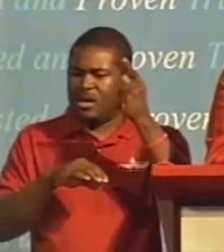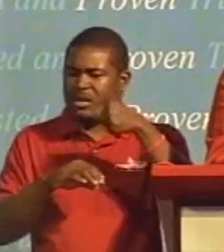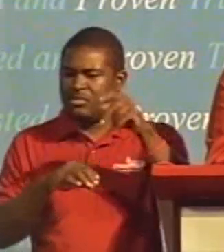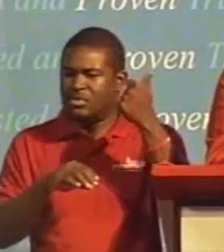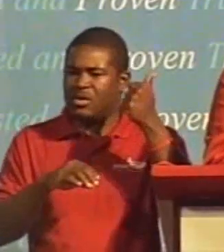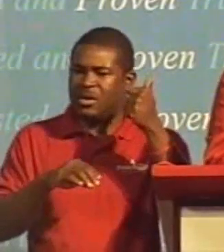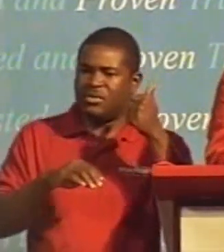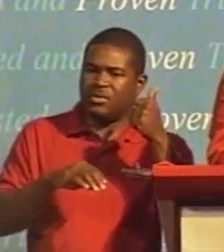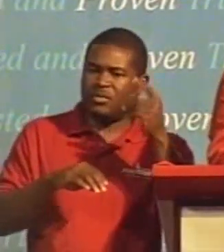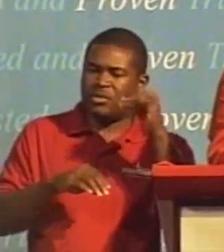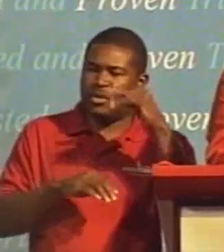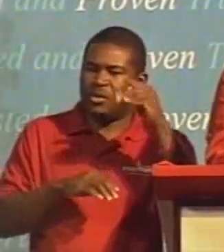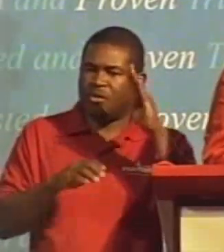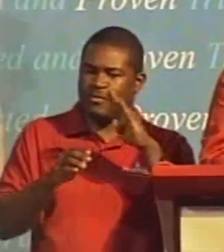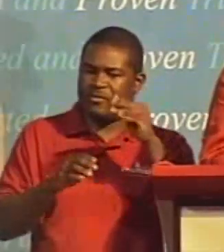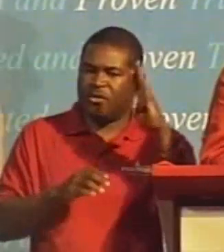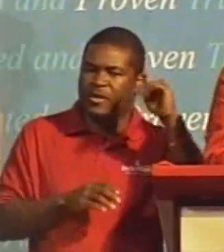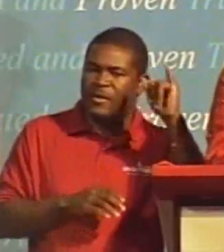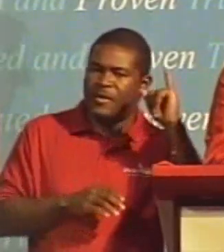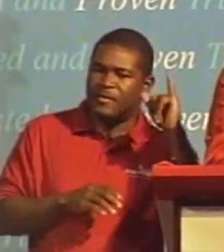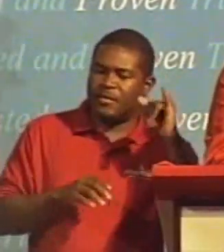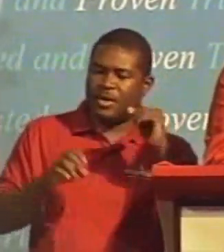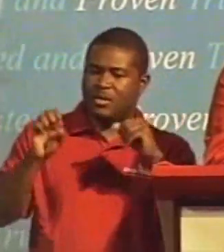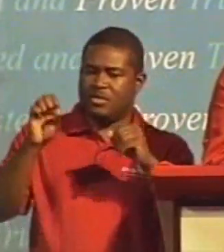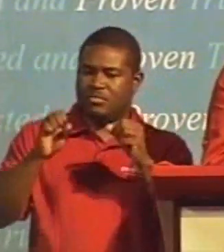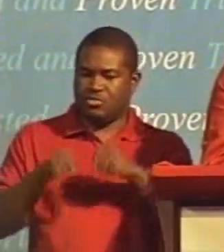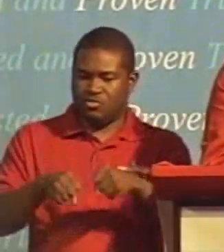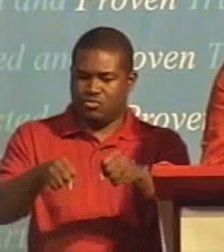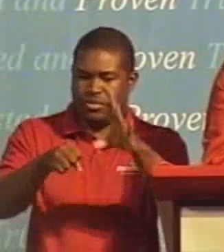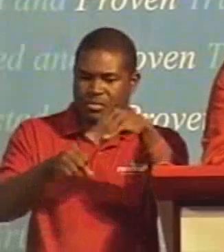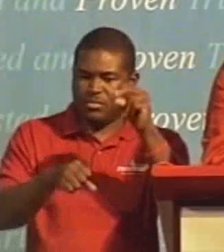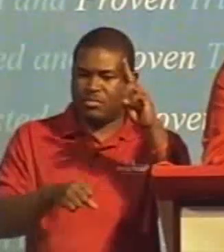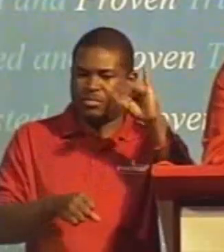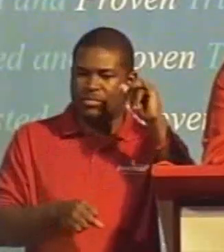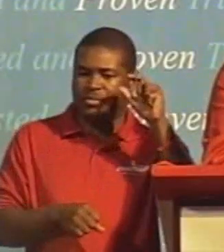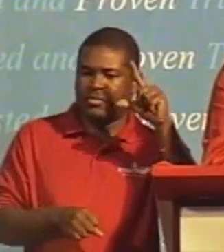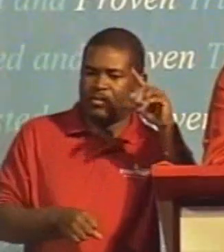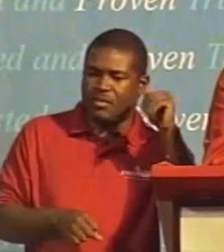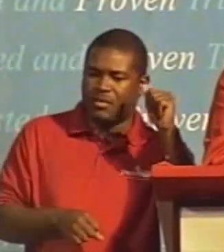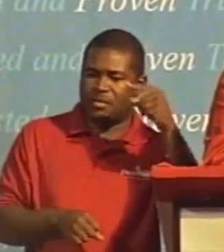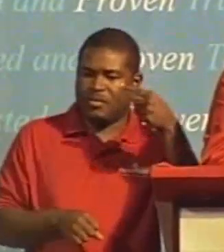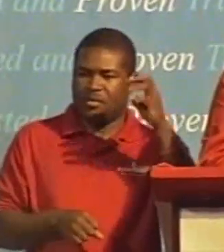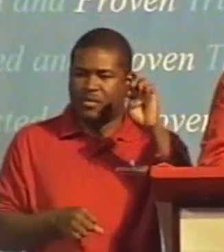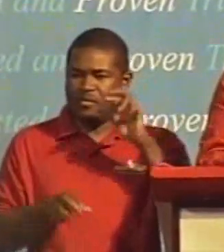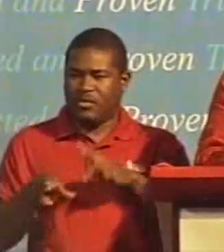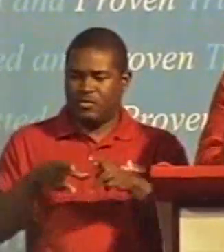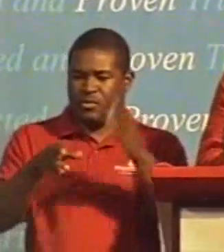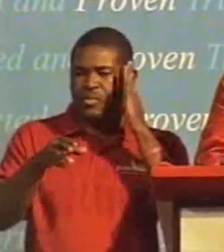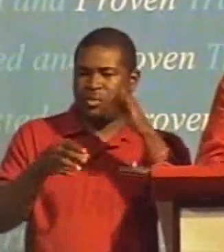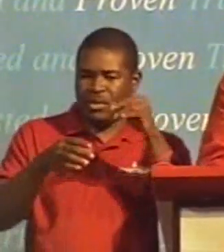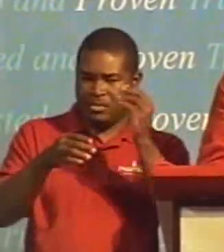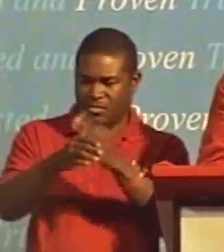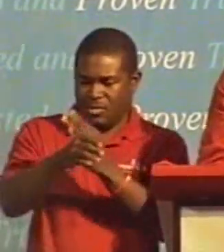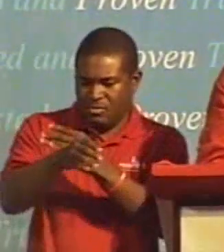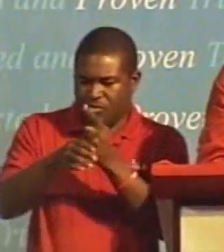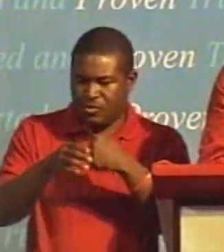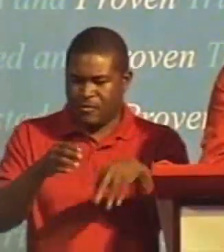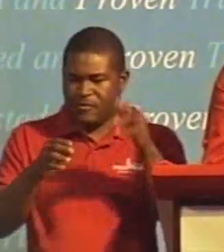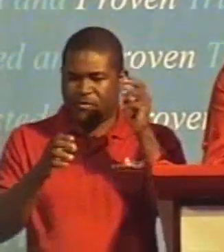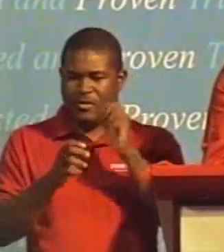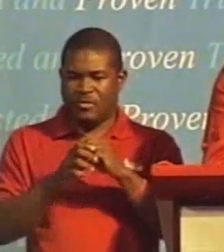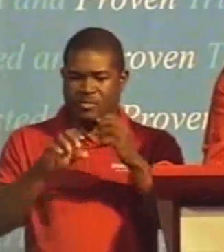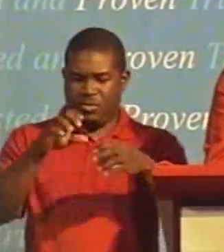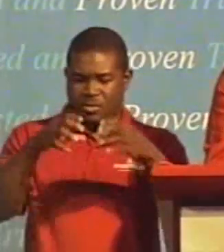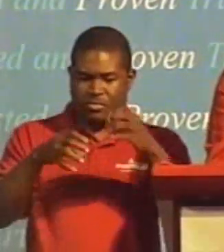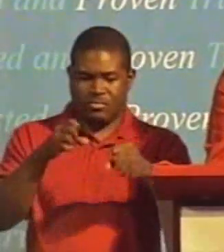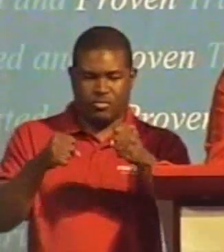of Bay Street and Village Road, will bring improved order to the traffic flow, adding to the pleasant environment of the Montague